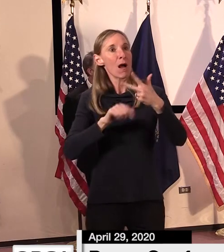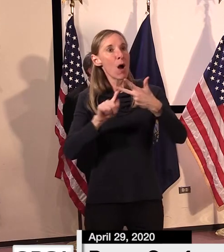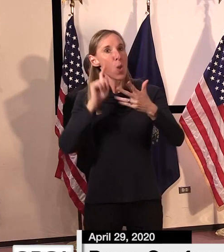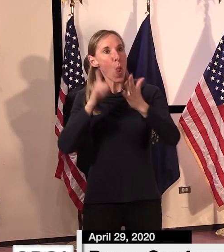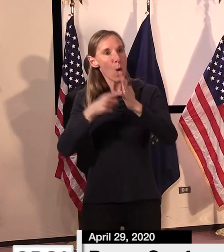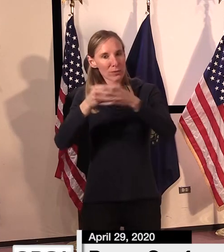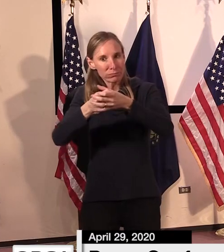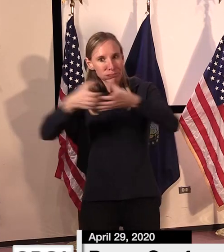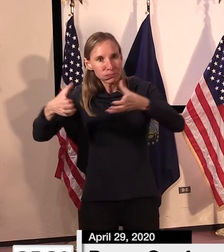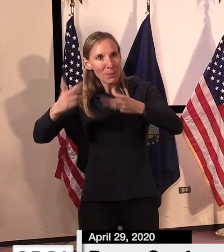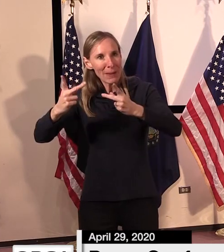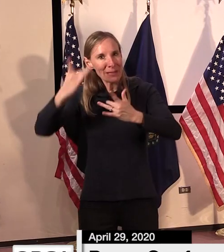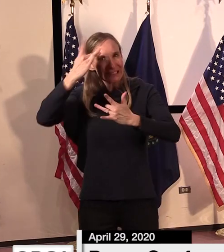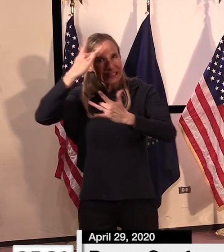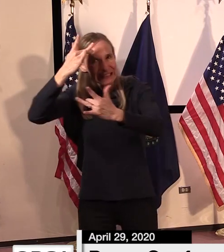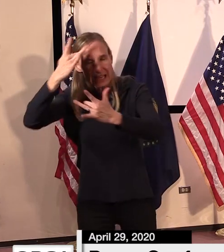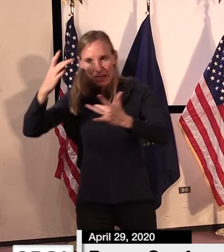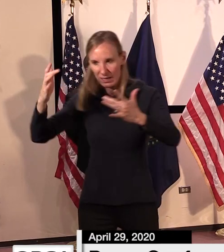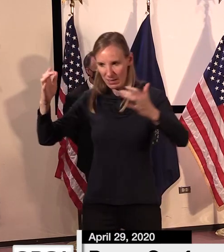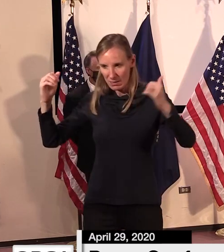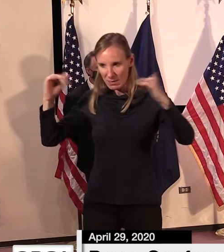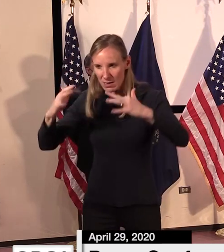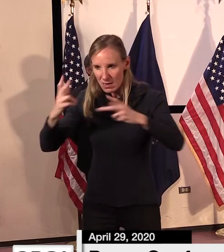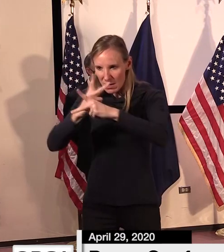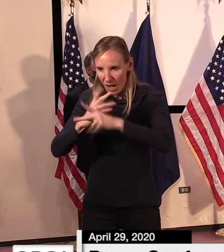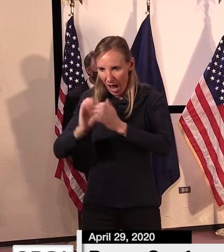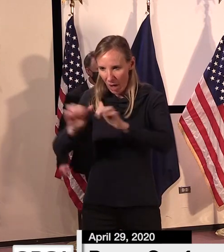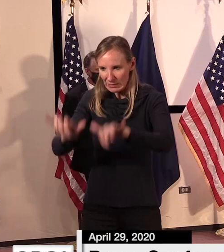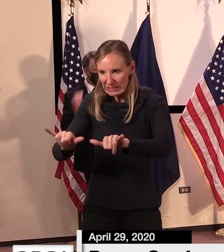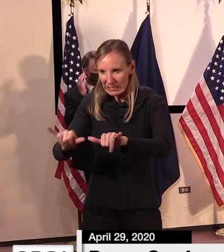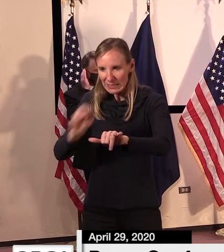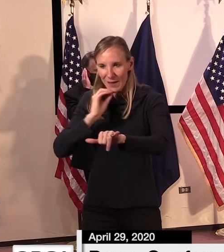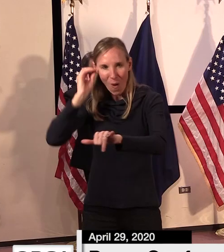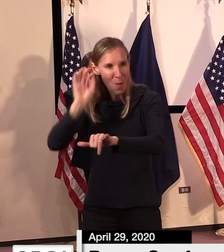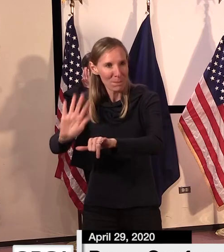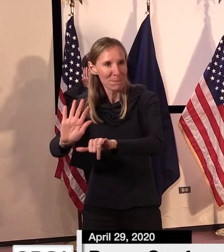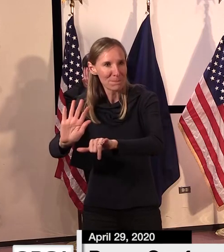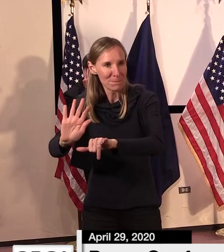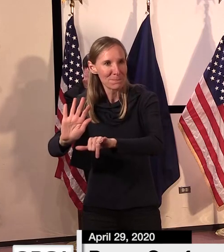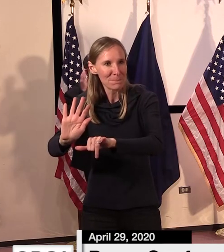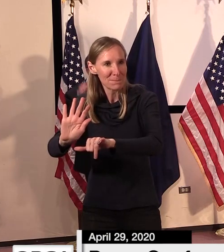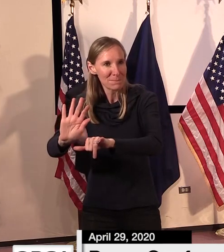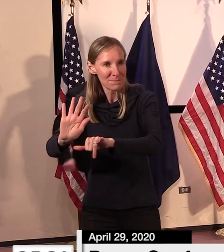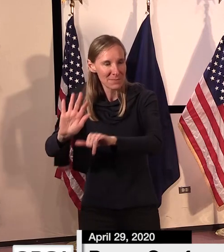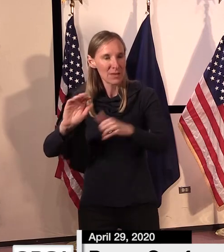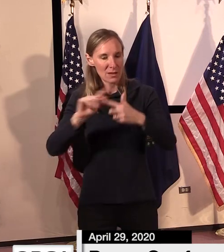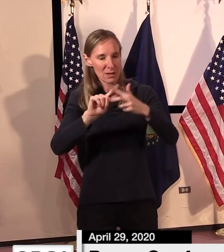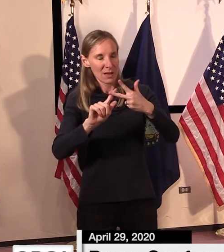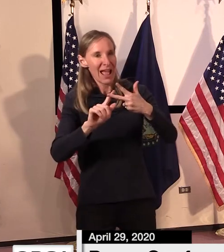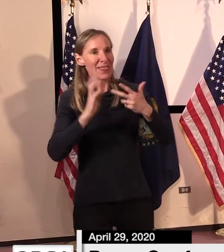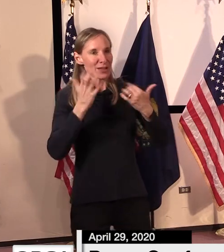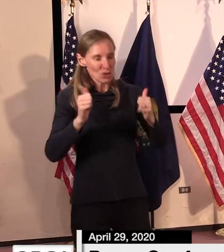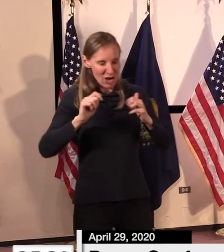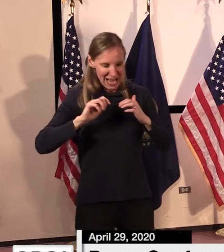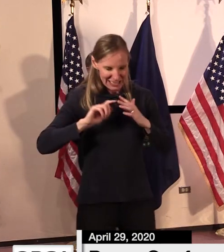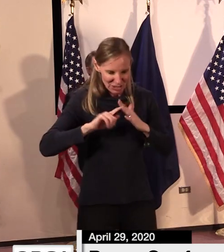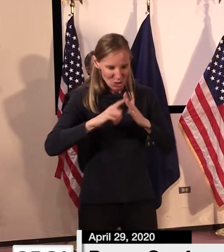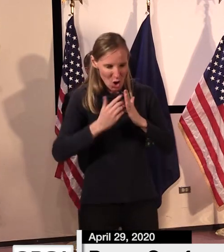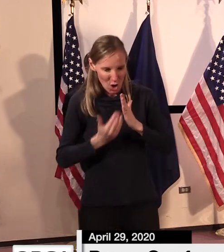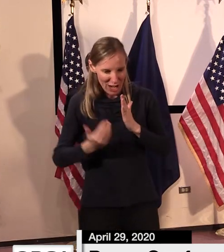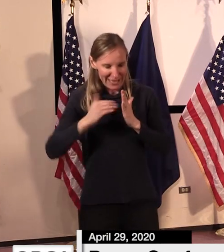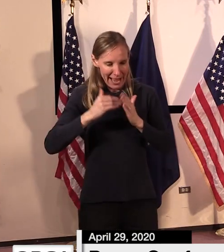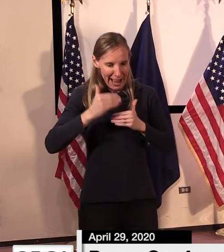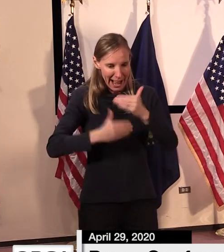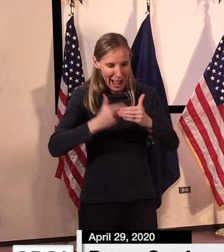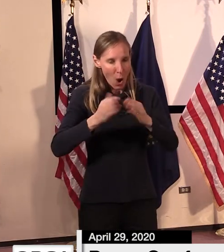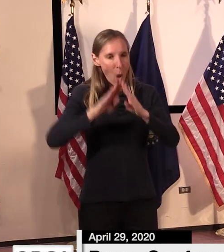arise, and of course, to be supportive of Restart Vermont efforts. So we will first focus